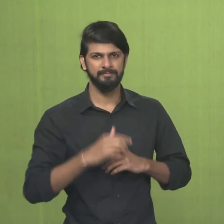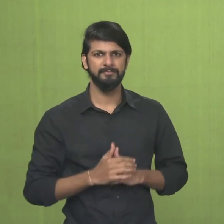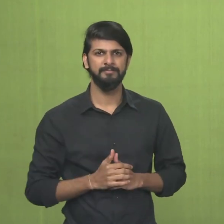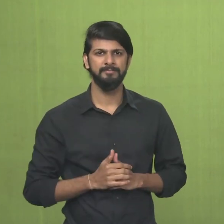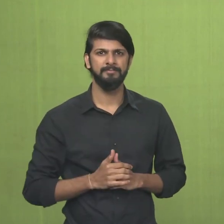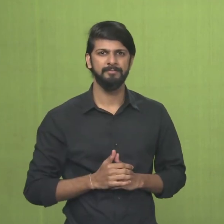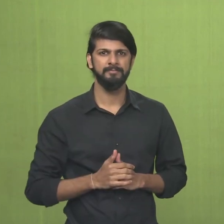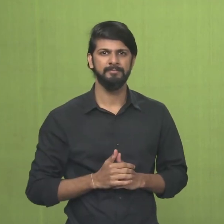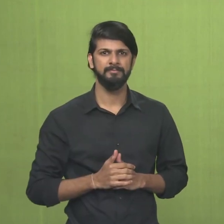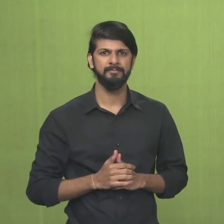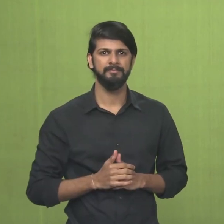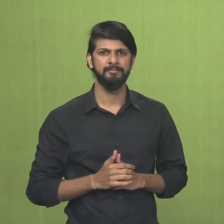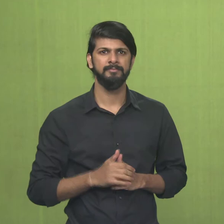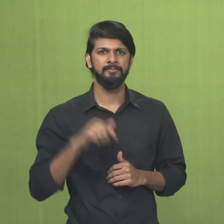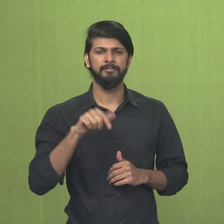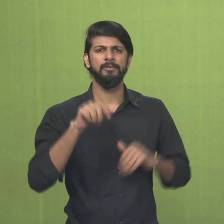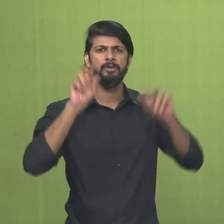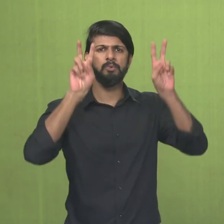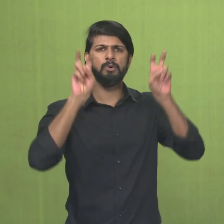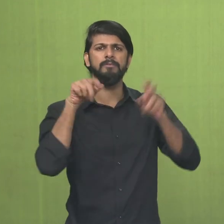This is the first painting.